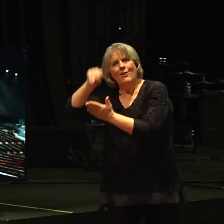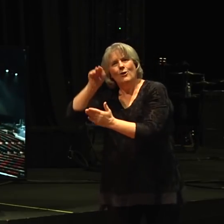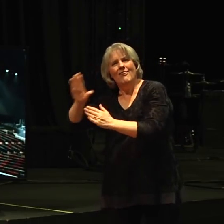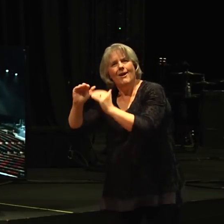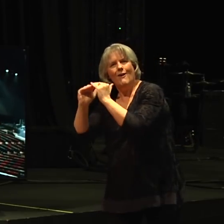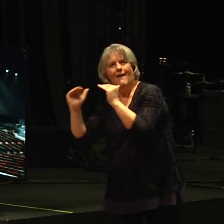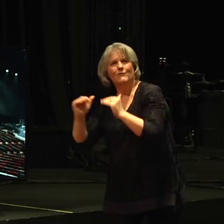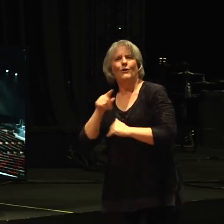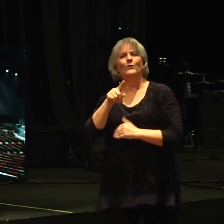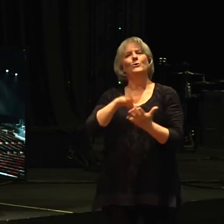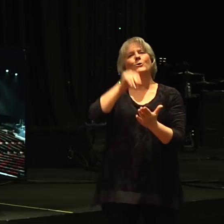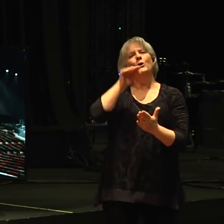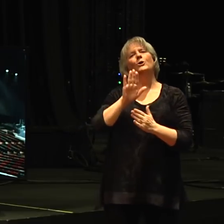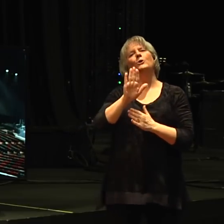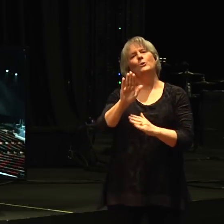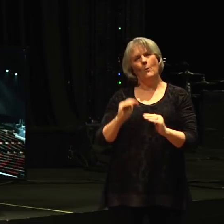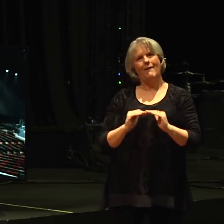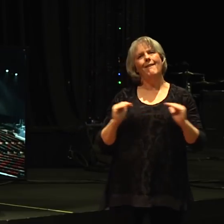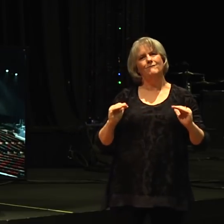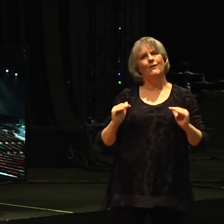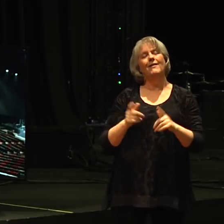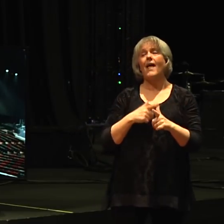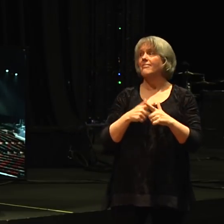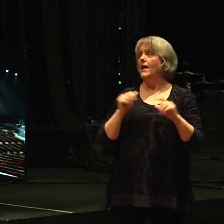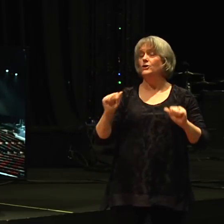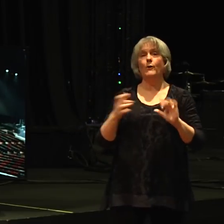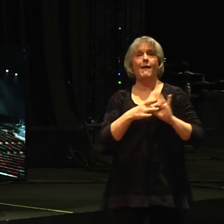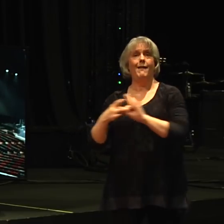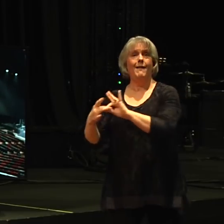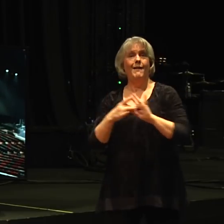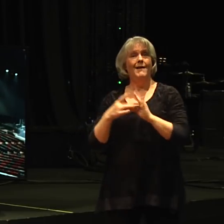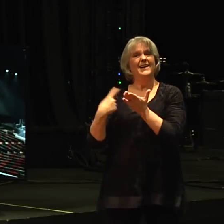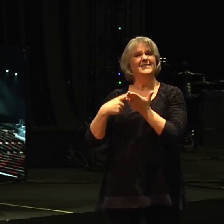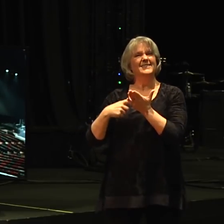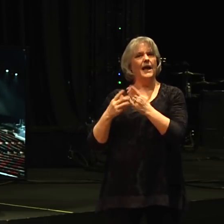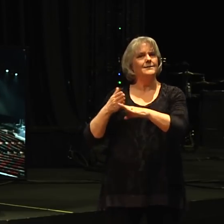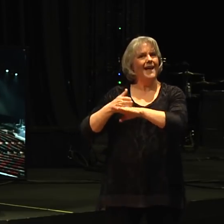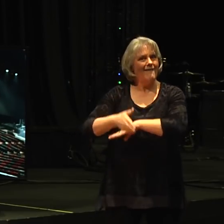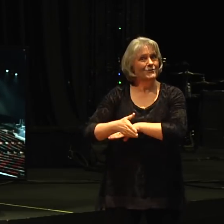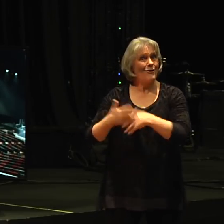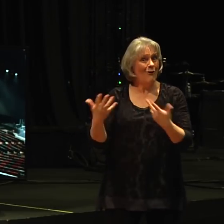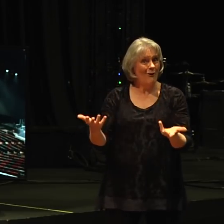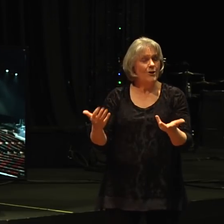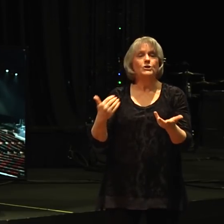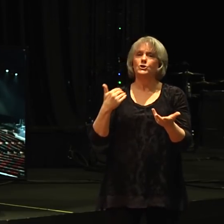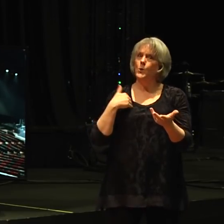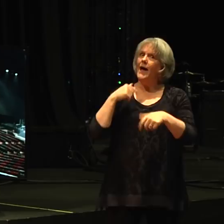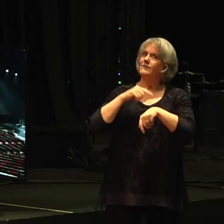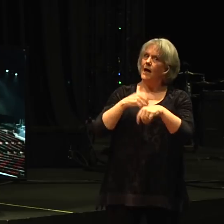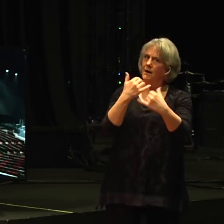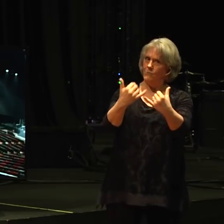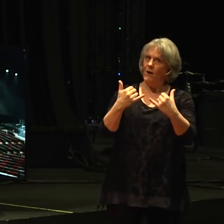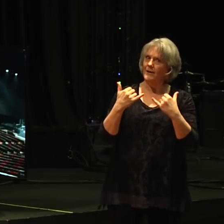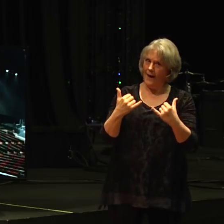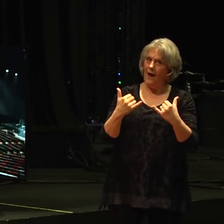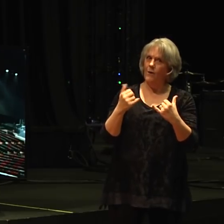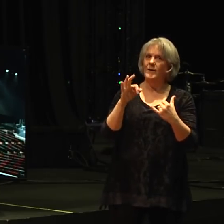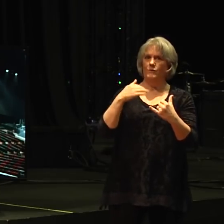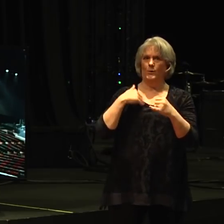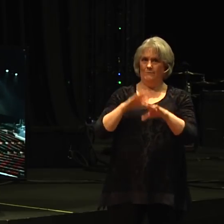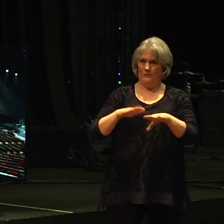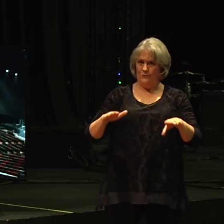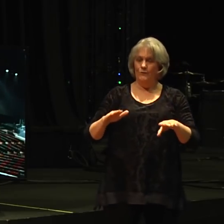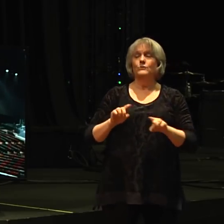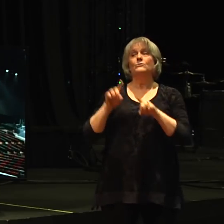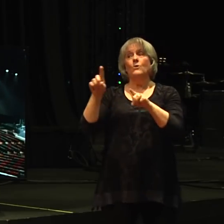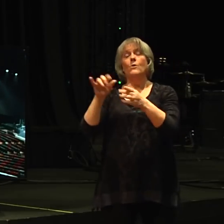own level while you're learning on your level, and then you can get together after that and talk about it. So you do have a couple minutes right now, if you've got little kids,